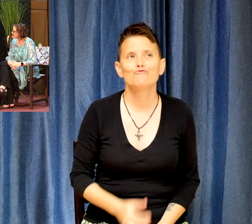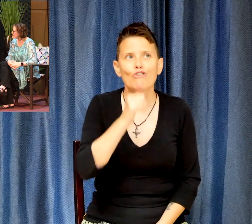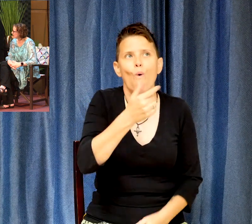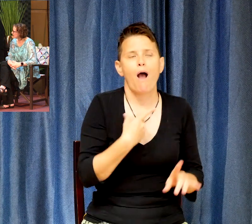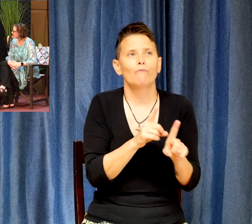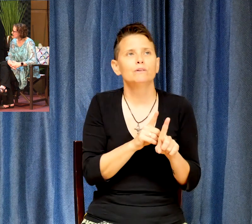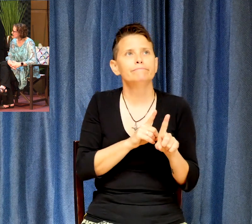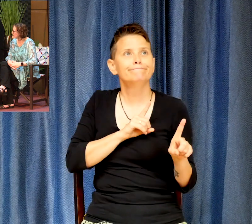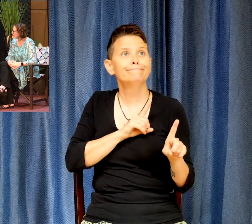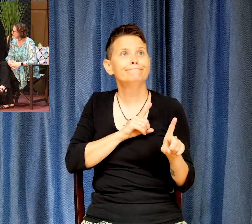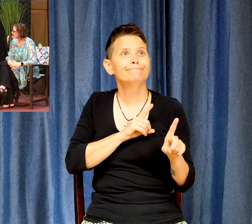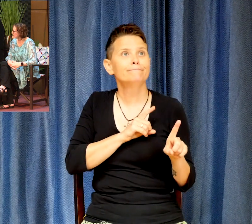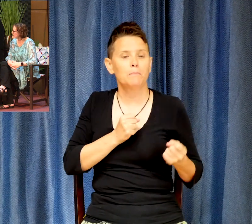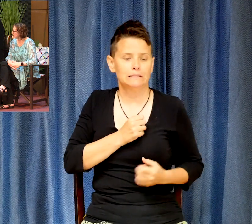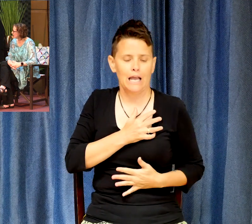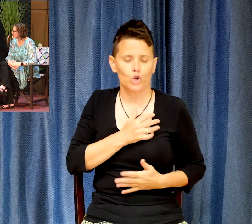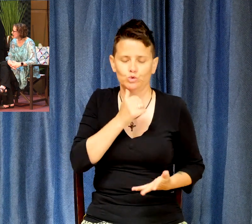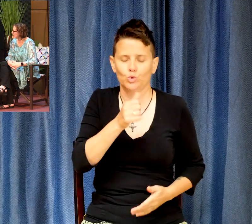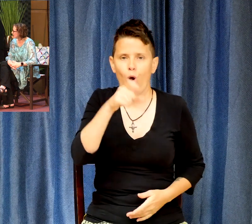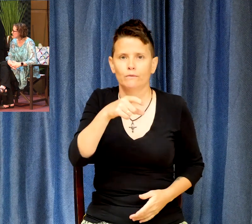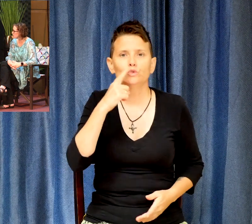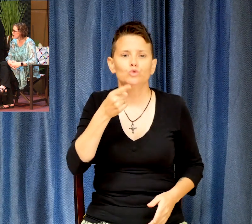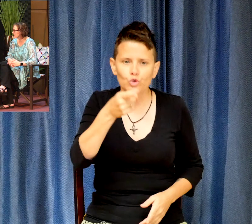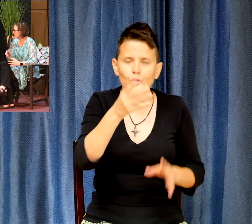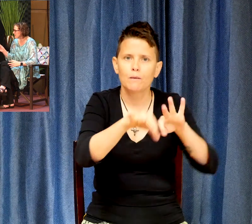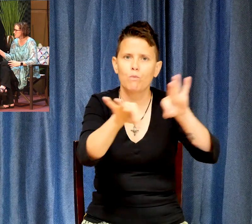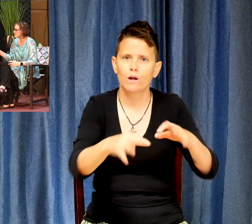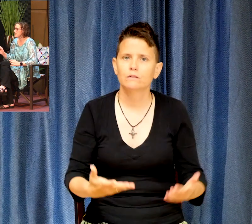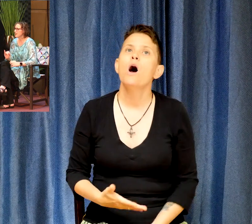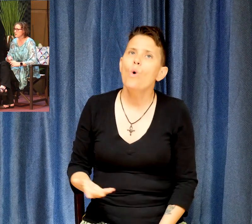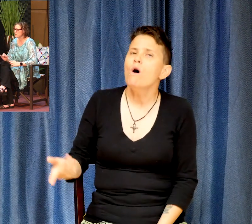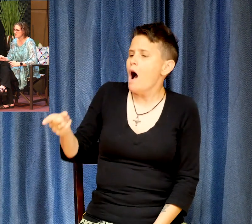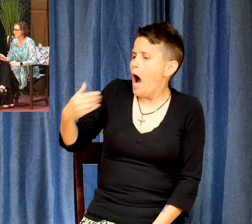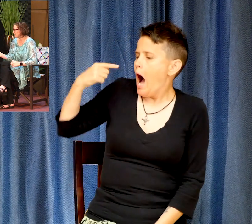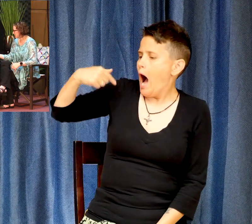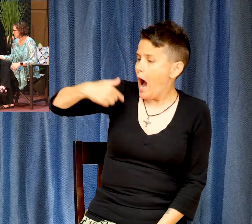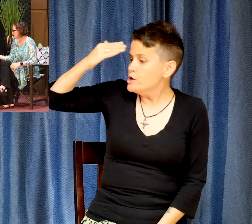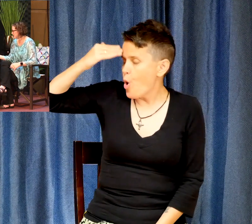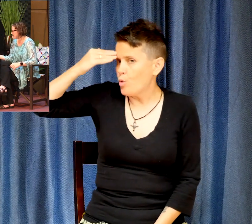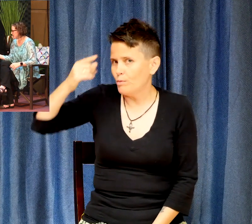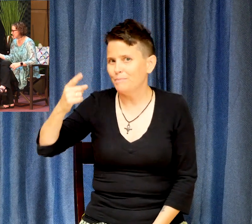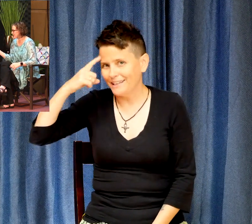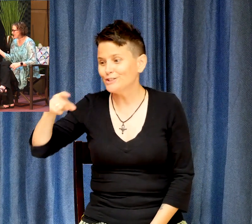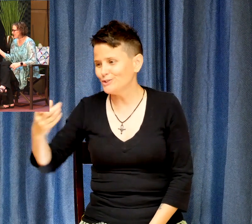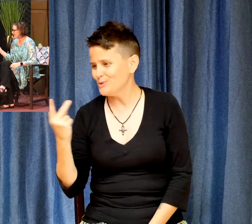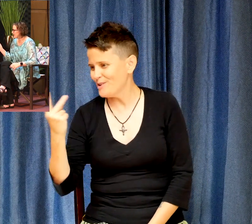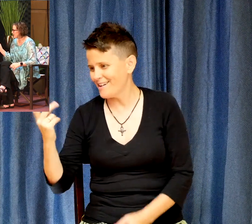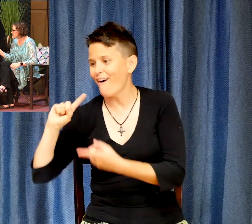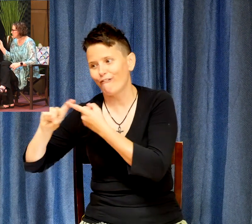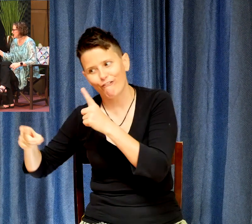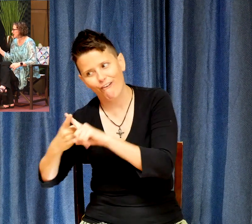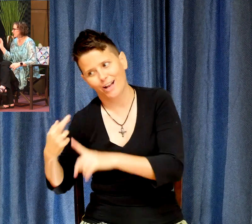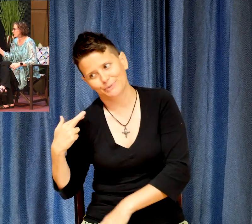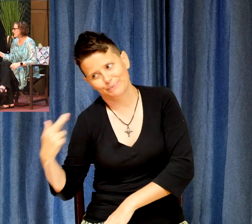life. Like you came here to be in your life. So. Yeah. Beautiful. Yeah. Well, and I know personally, because we're good friends, that